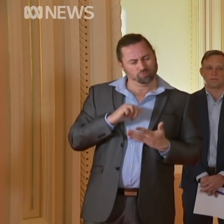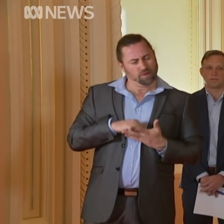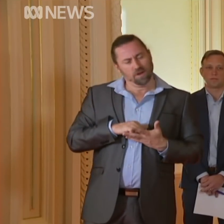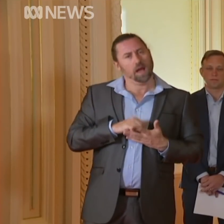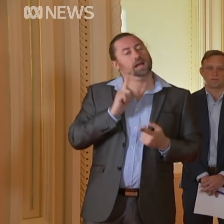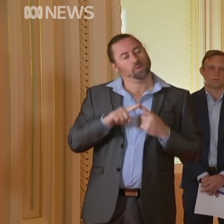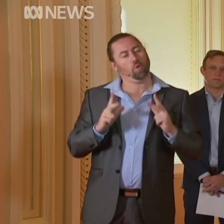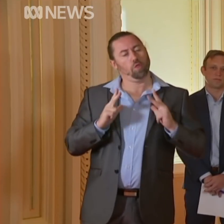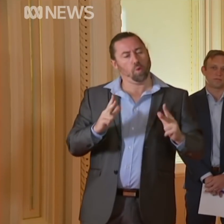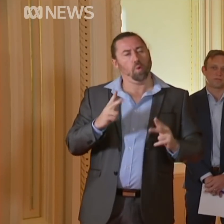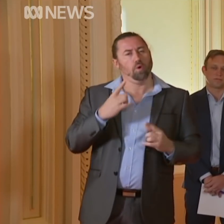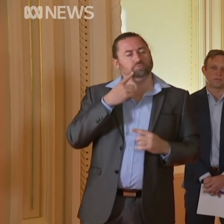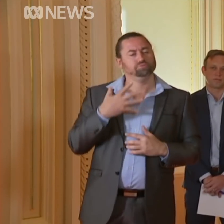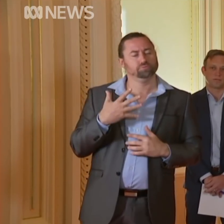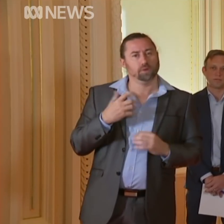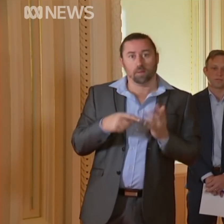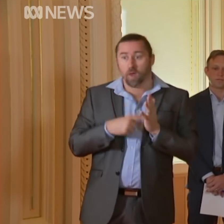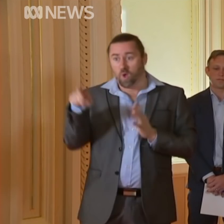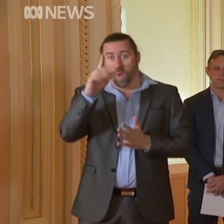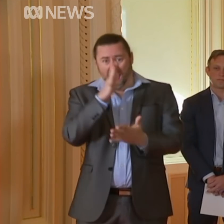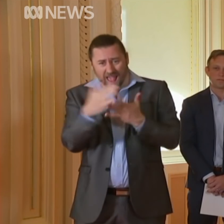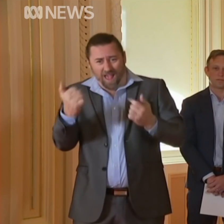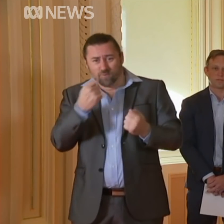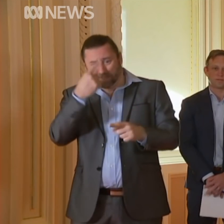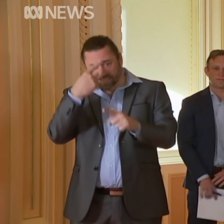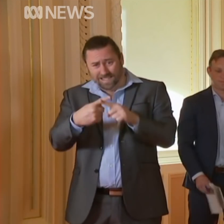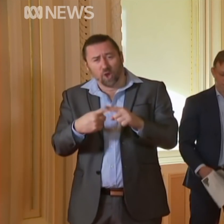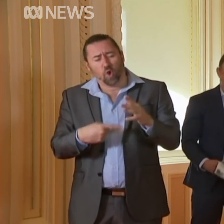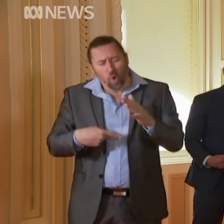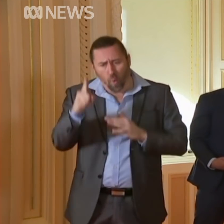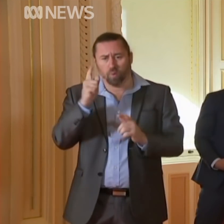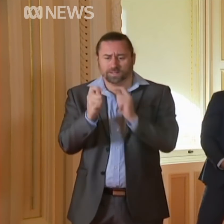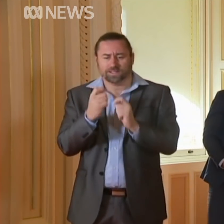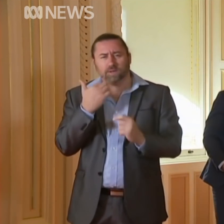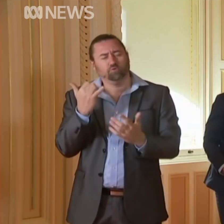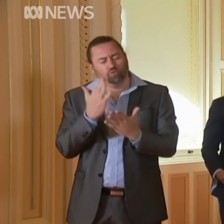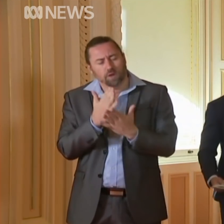people we want to test. You are really important for us to test. Thank you very much.